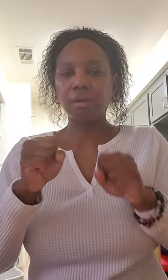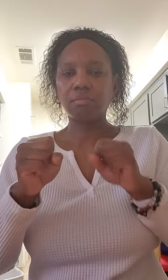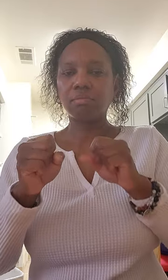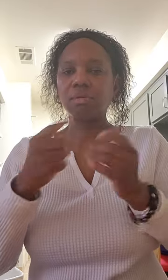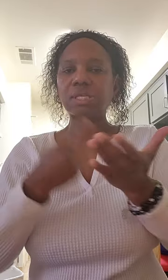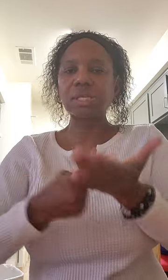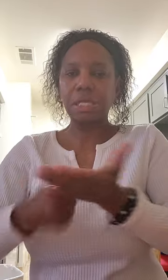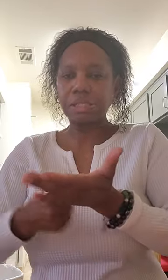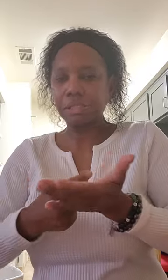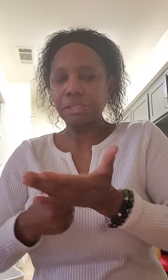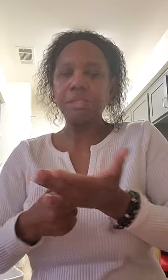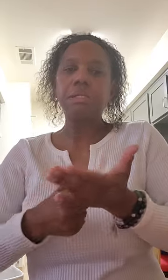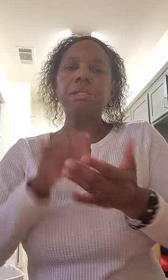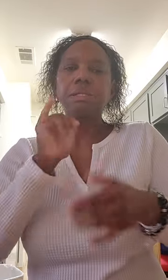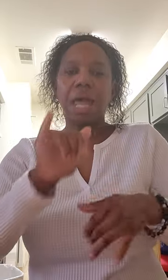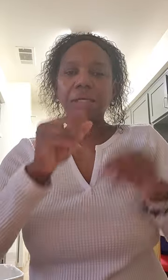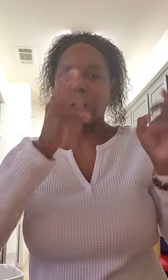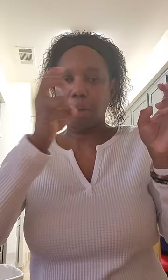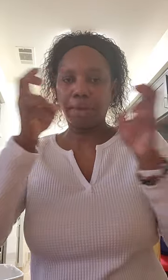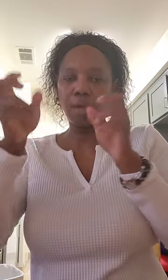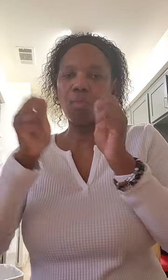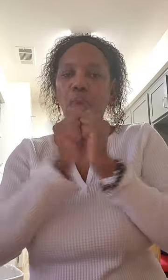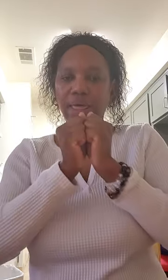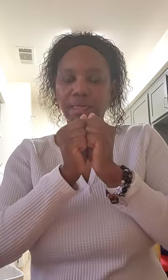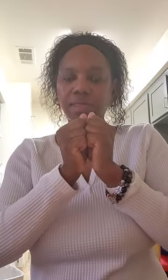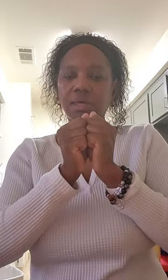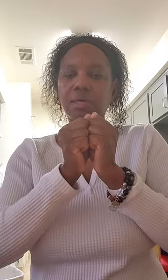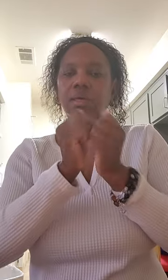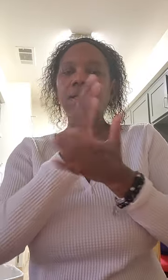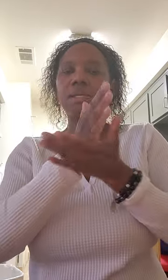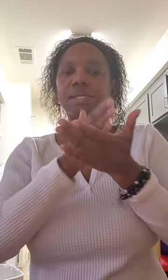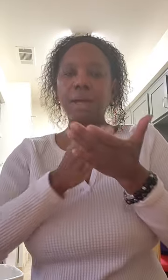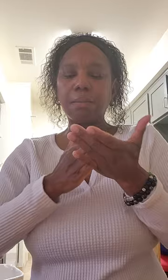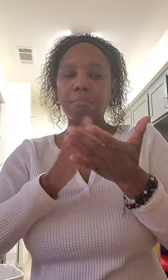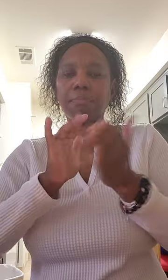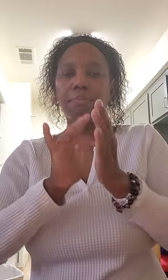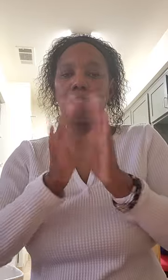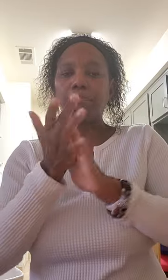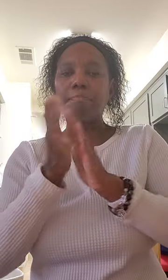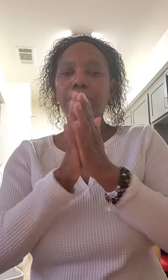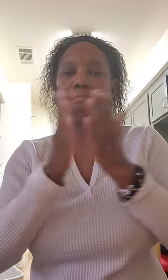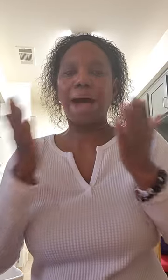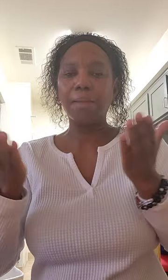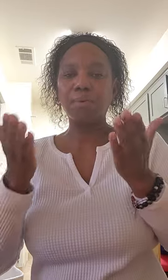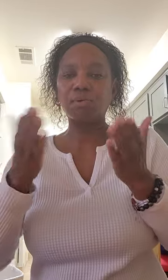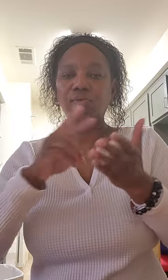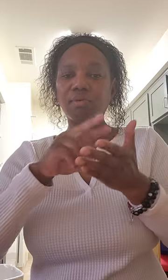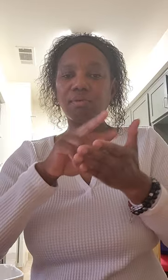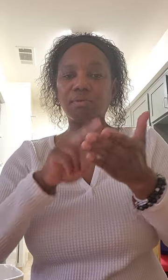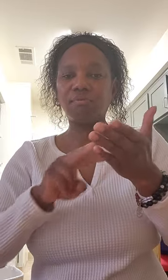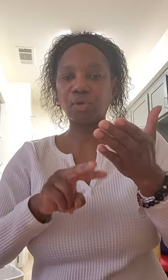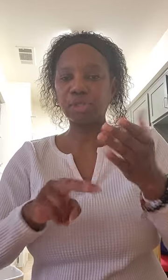discuss that topic with some bible verses